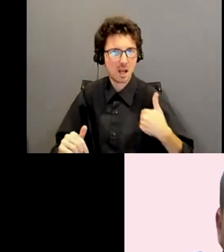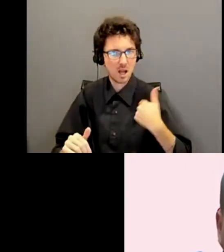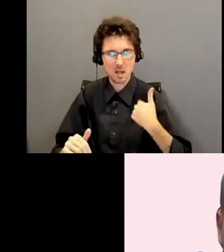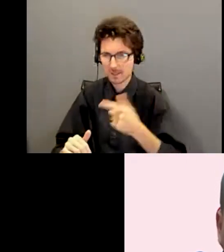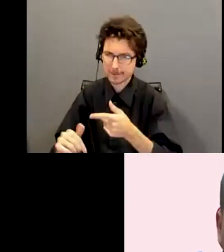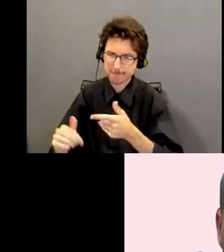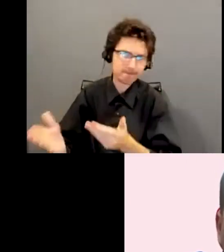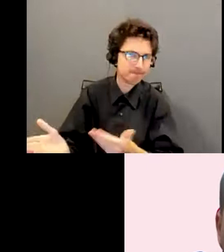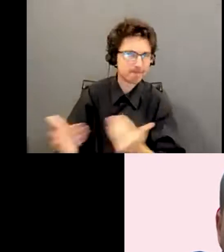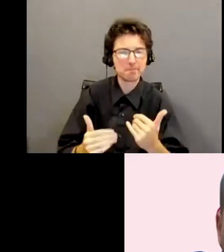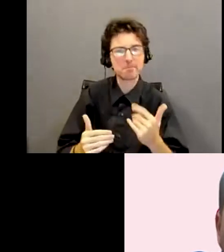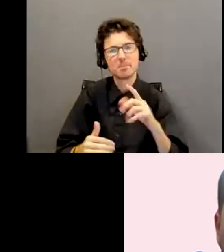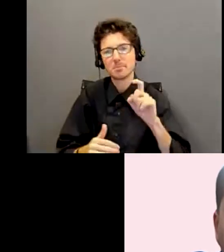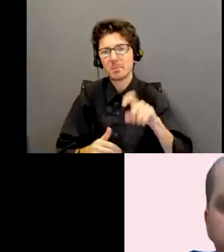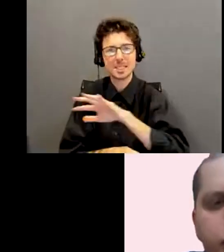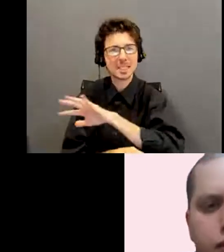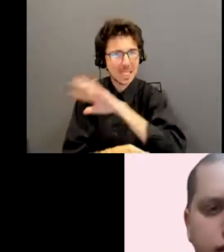get